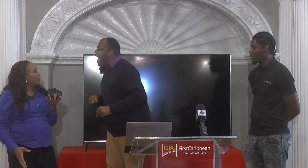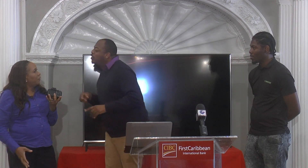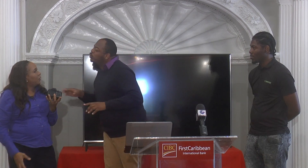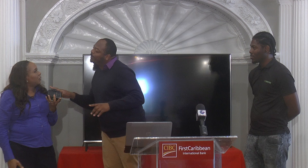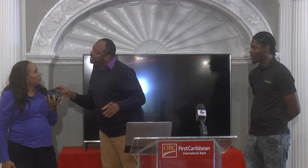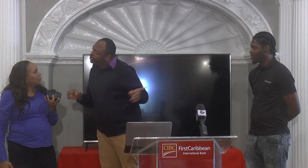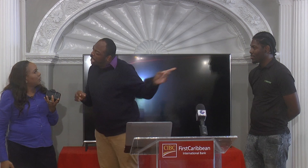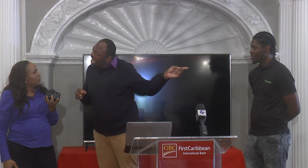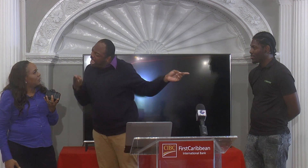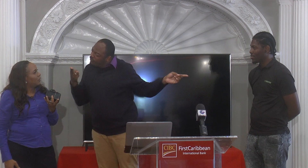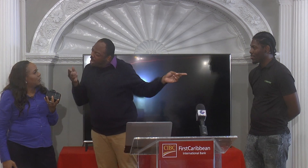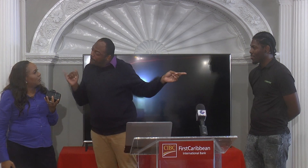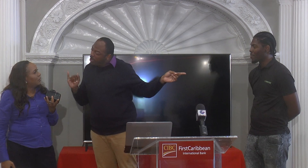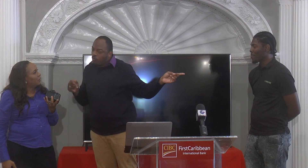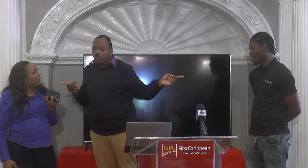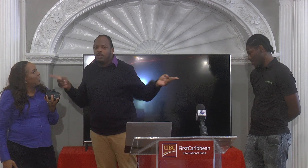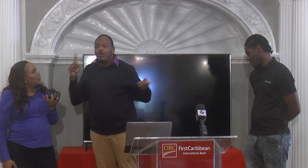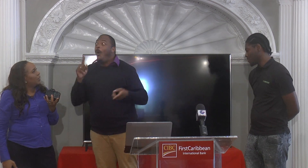Regardless of